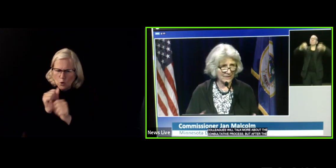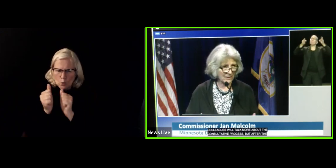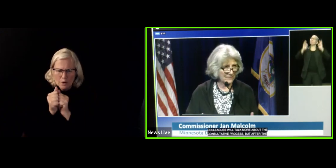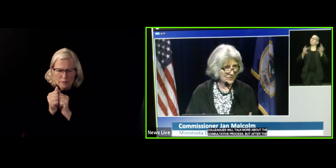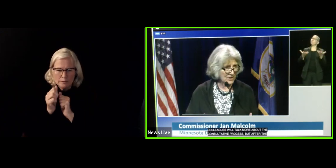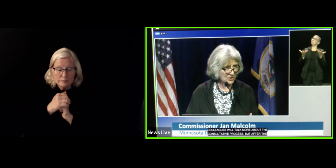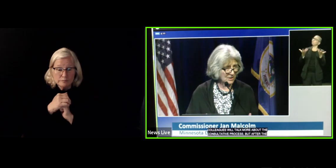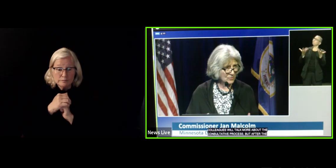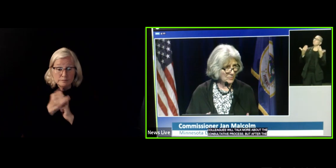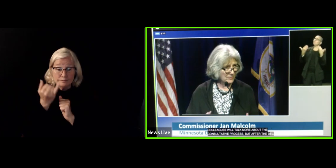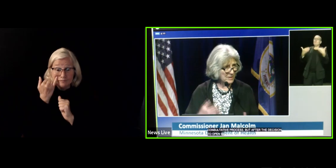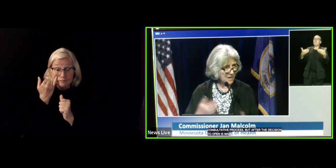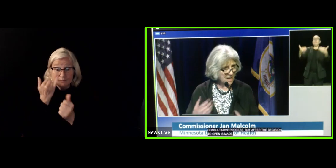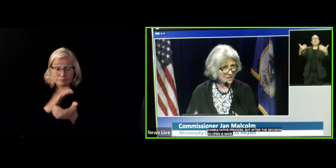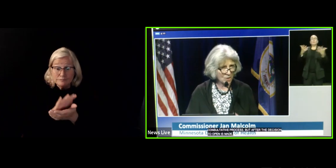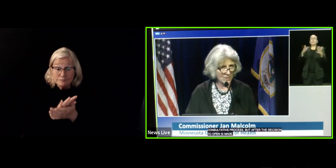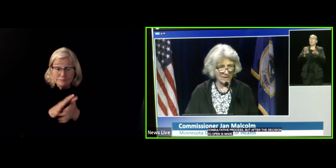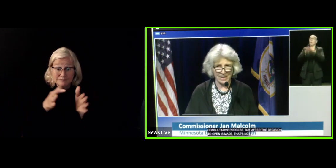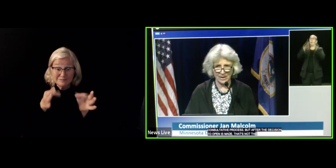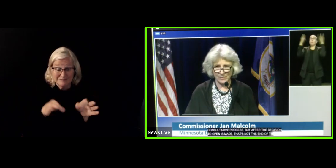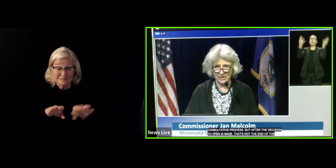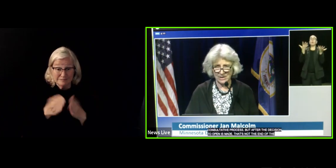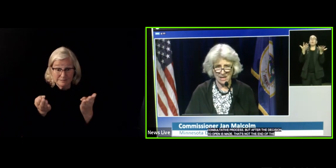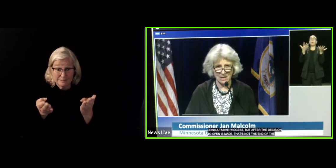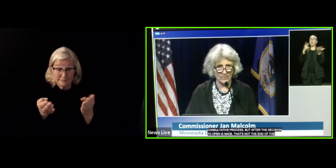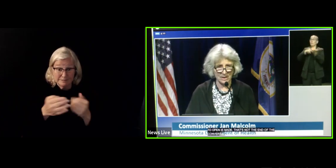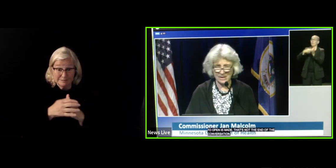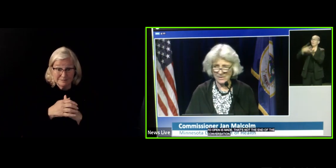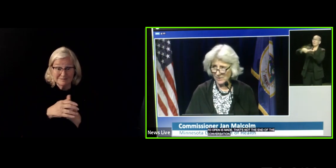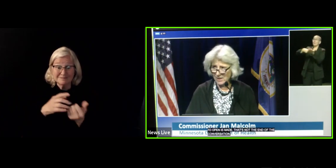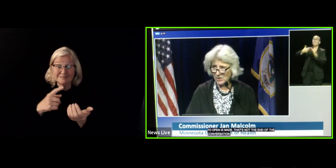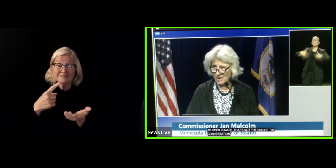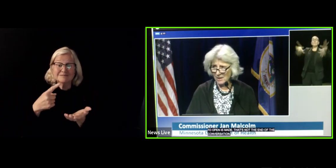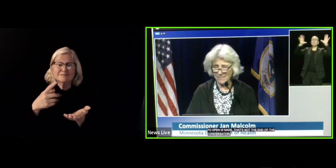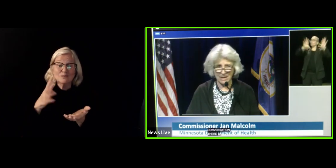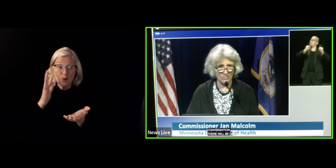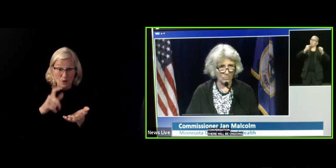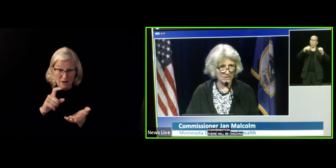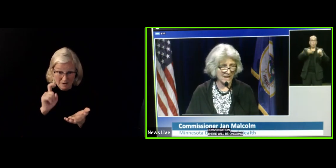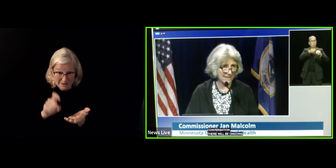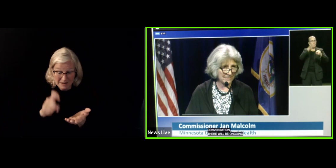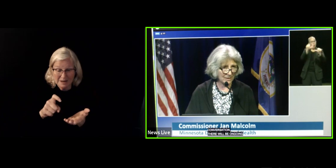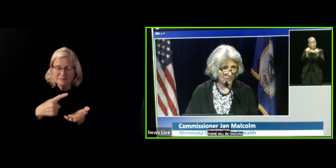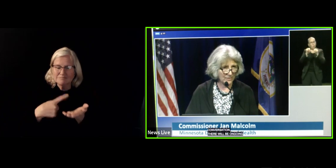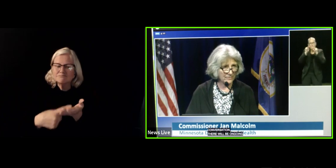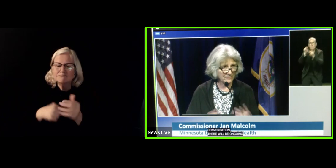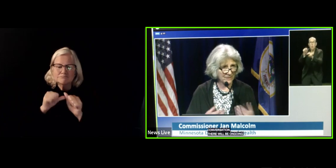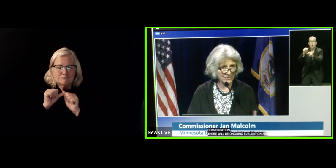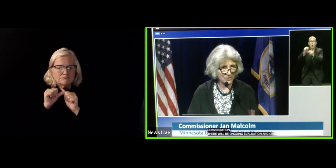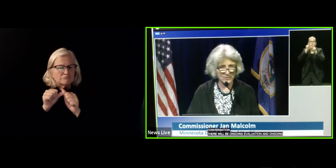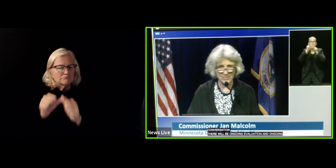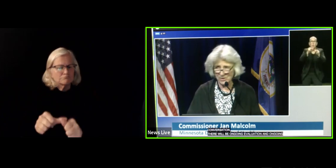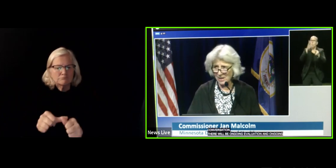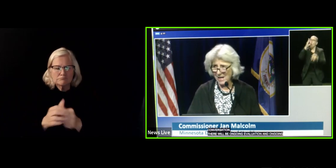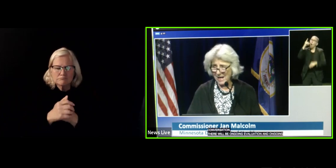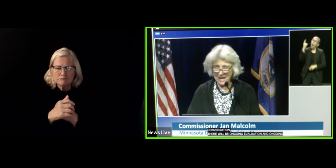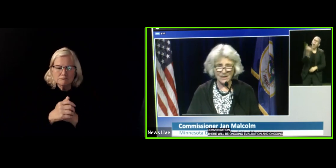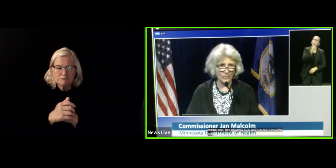the end of the conversation. There'll be ongoing evaluation and ongoing consultation about what's happening with the virus